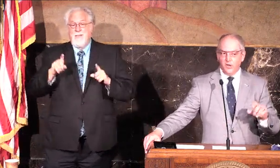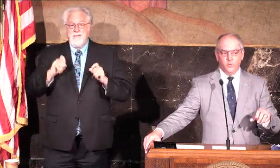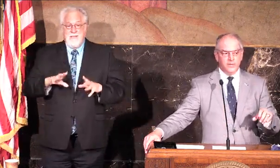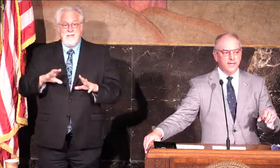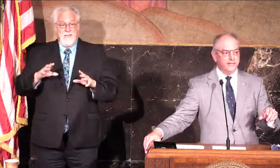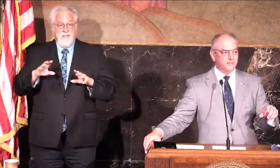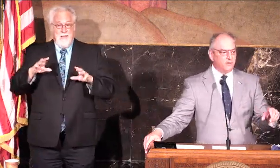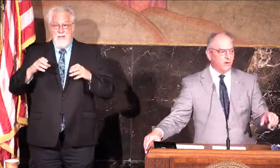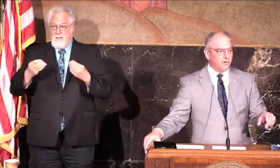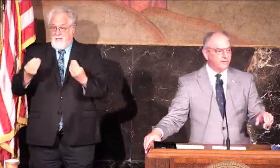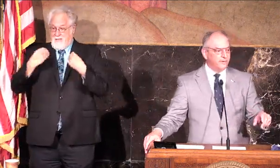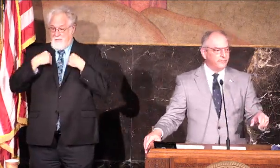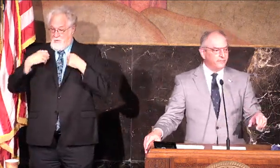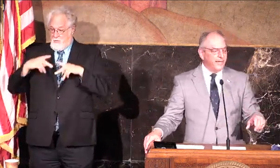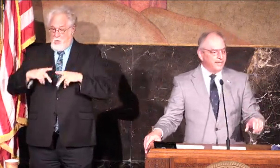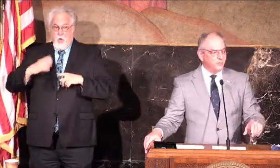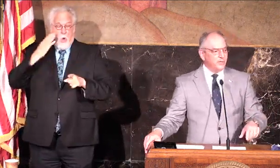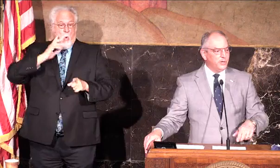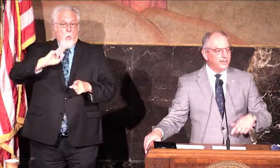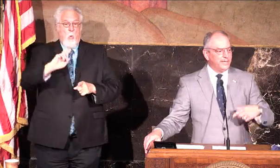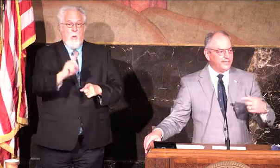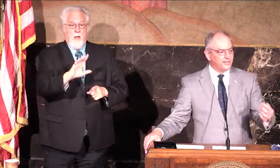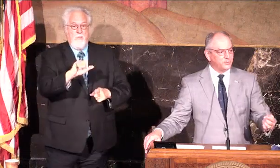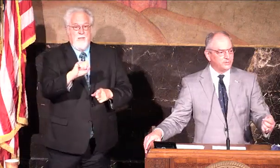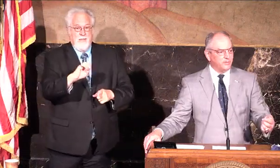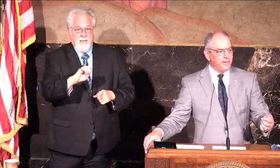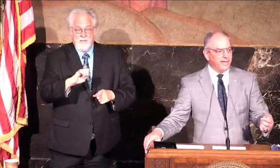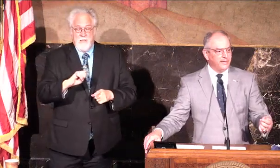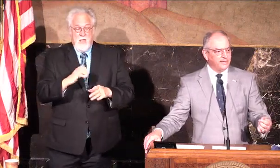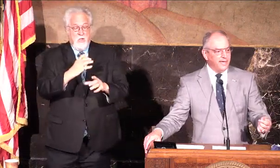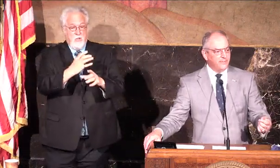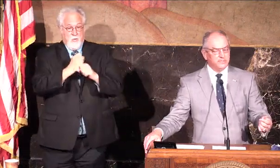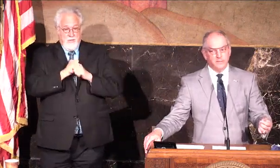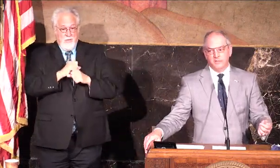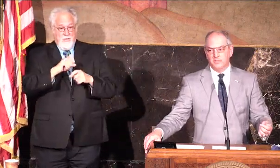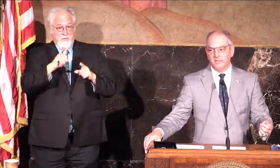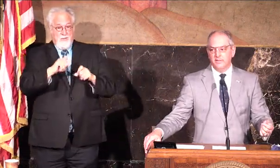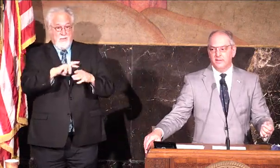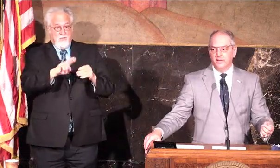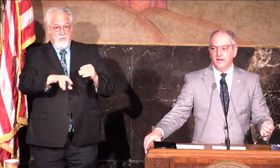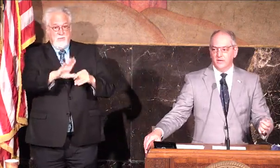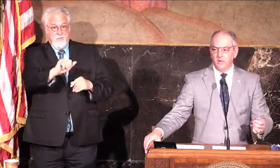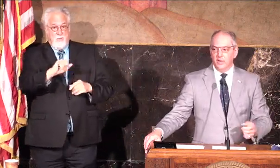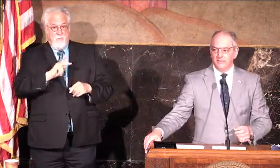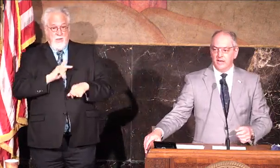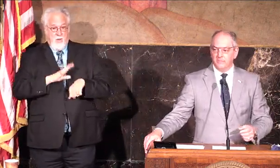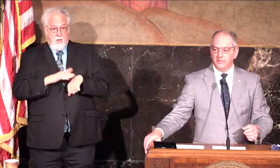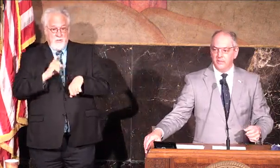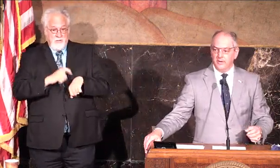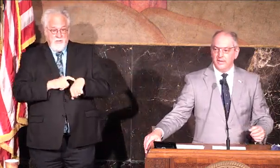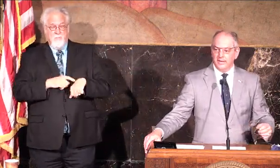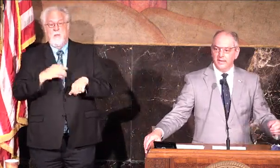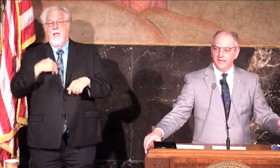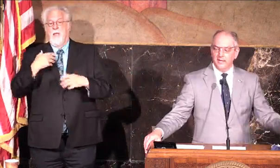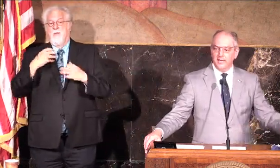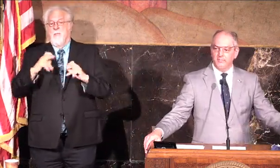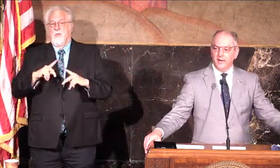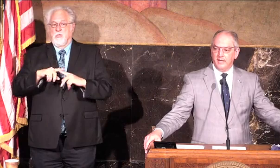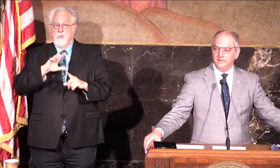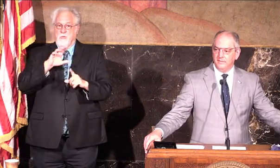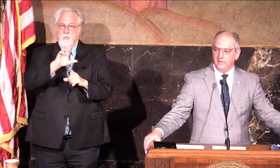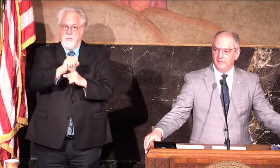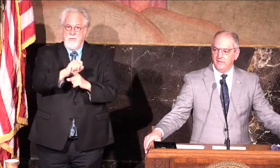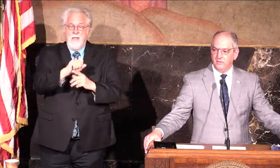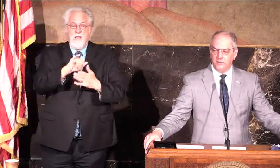opportunity to know where the cases are. And when you get that test result back in time, especially, you have an opportunity to get